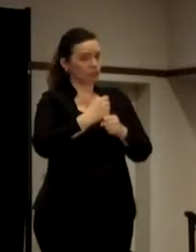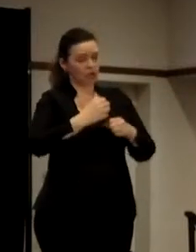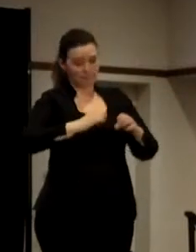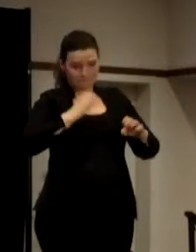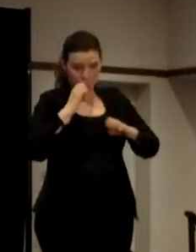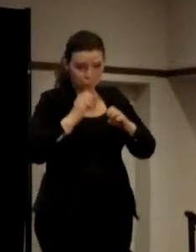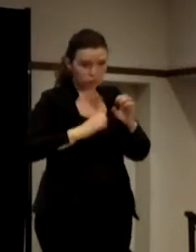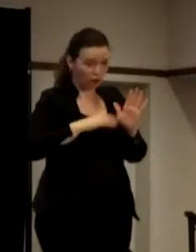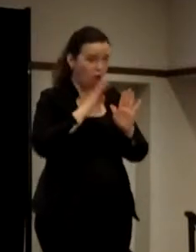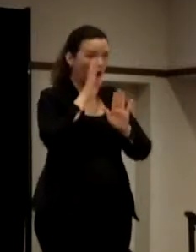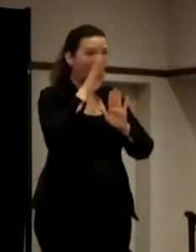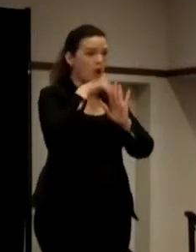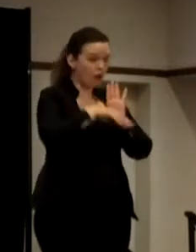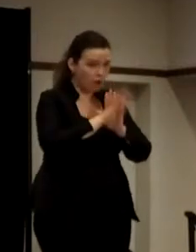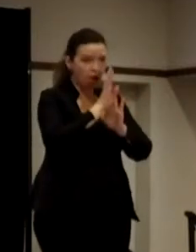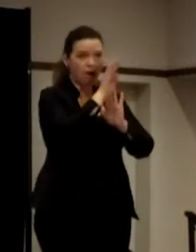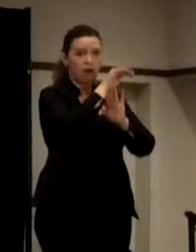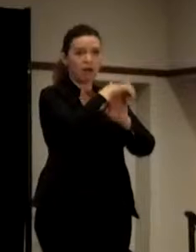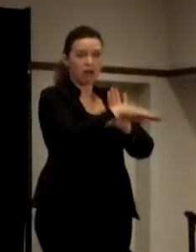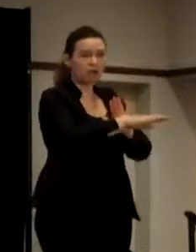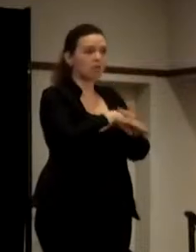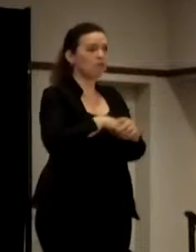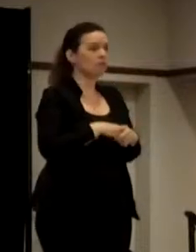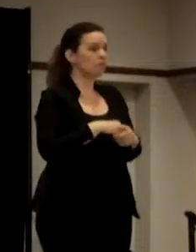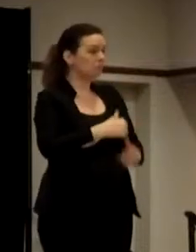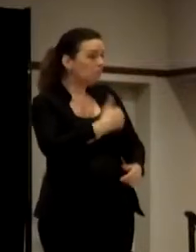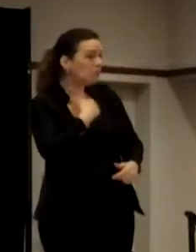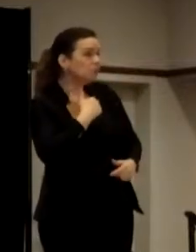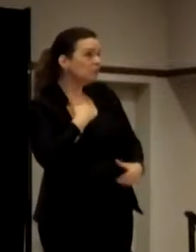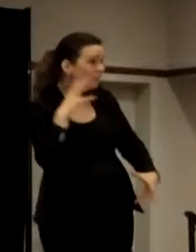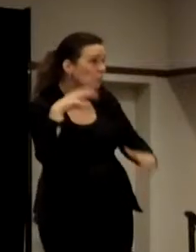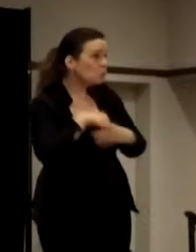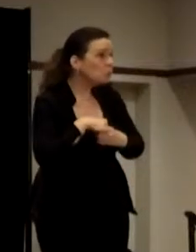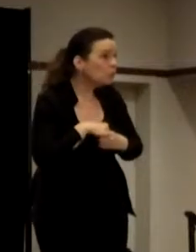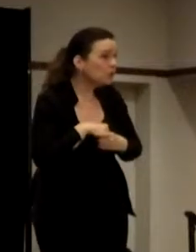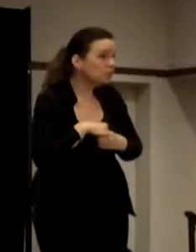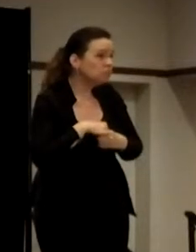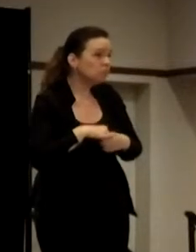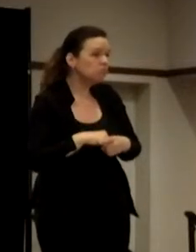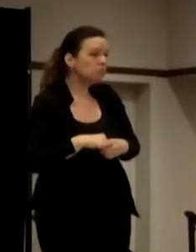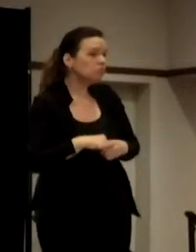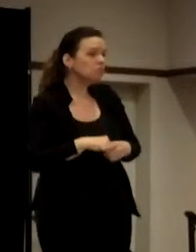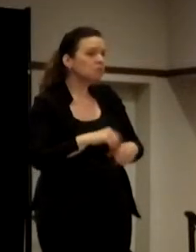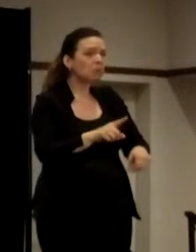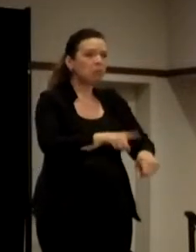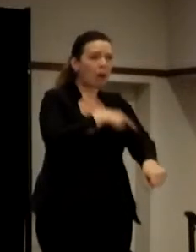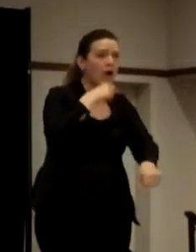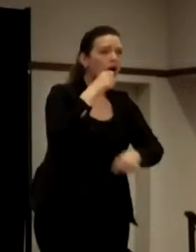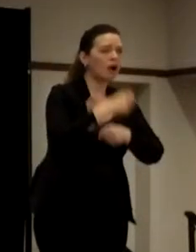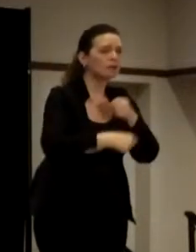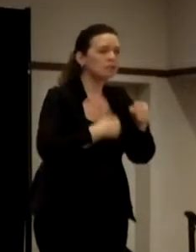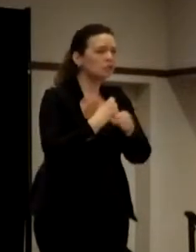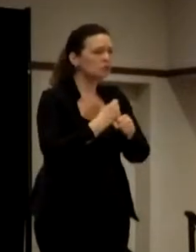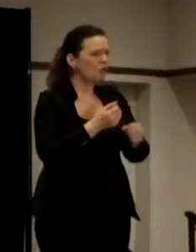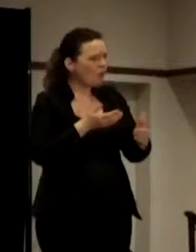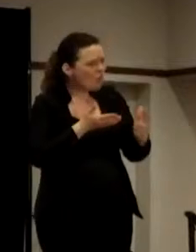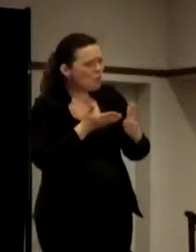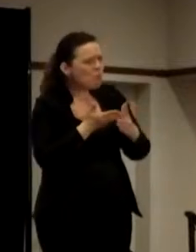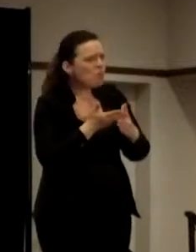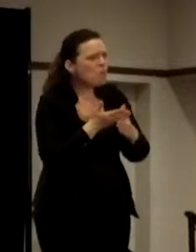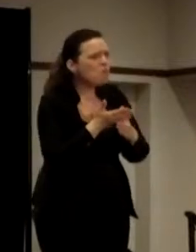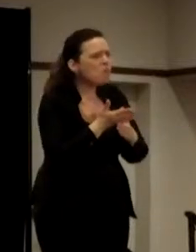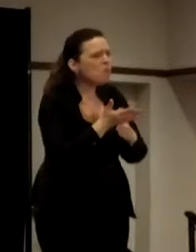everybody, myself included. It's been a long year. I'm happy we're getting through this next step